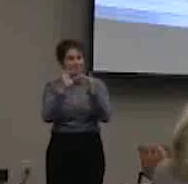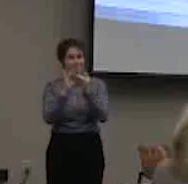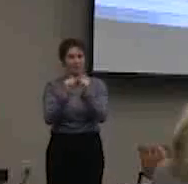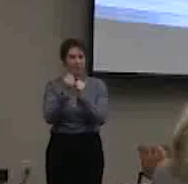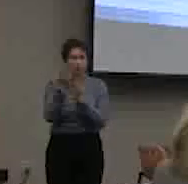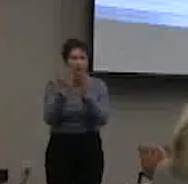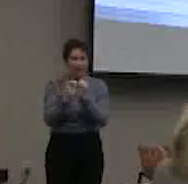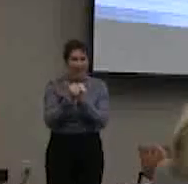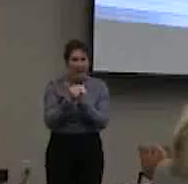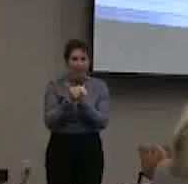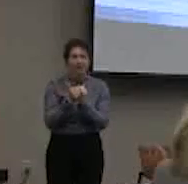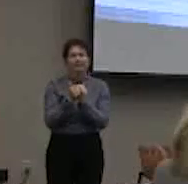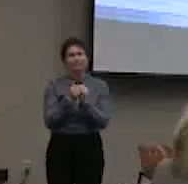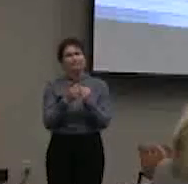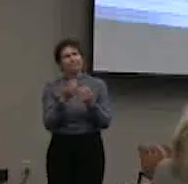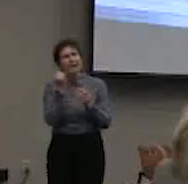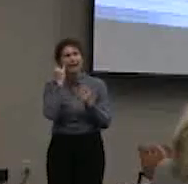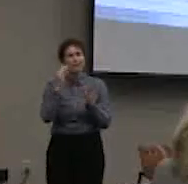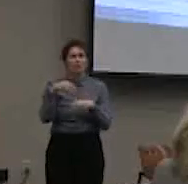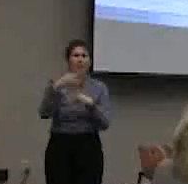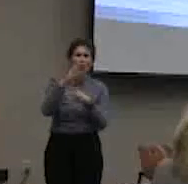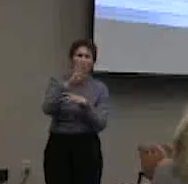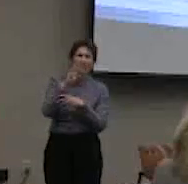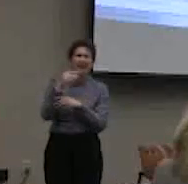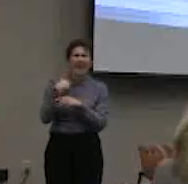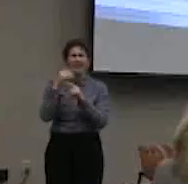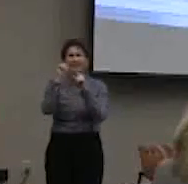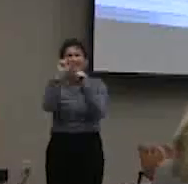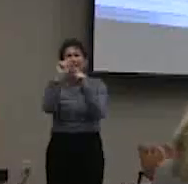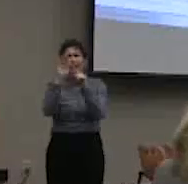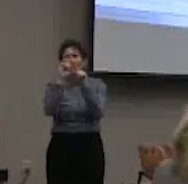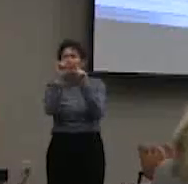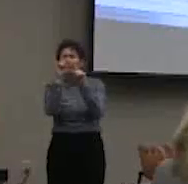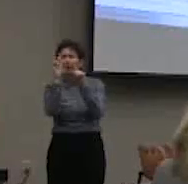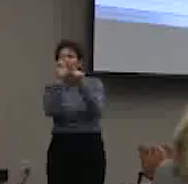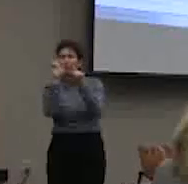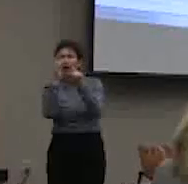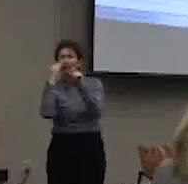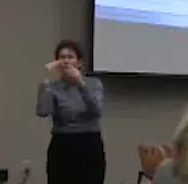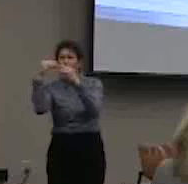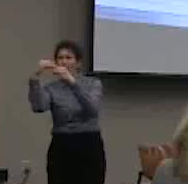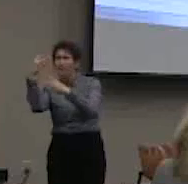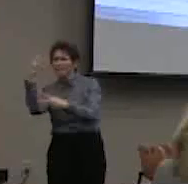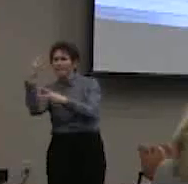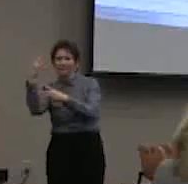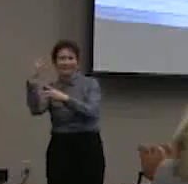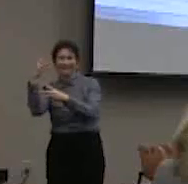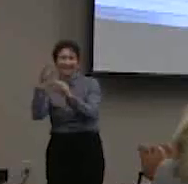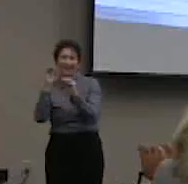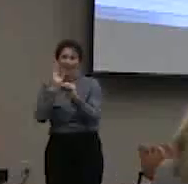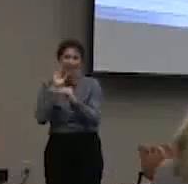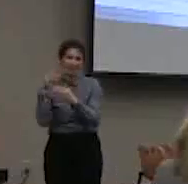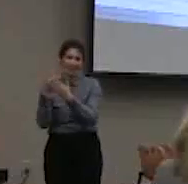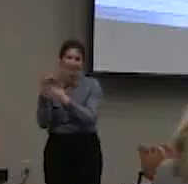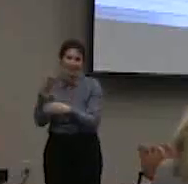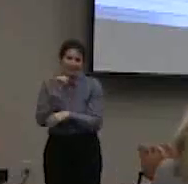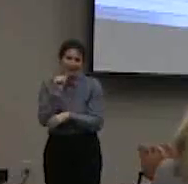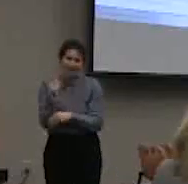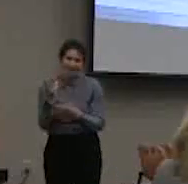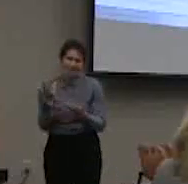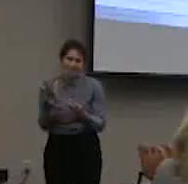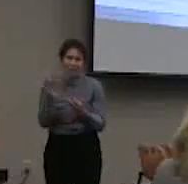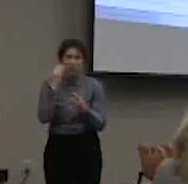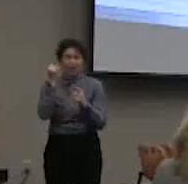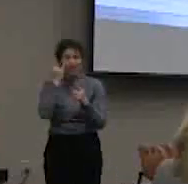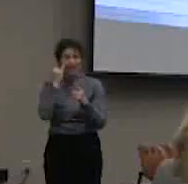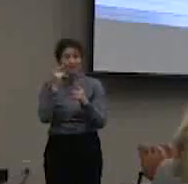you go to our website, there's a tab on the far right, a drop-down menu, and nobody's going to get there. So if it's a Facebook